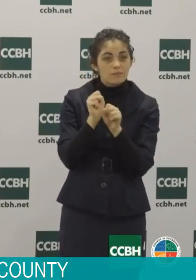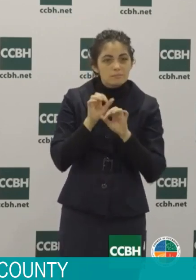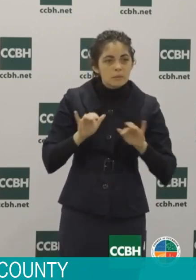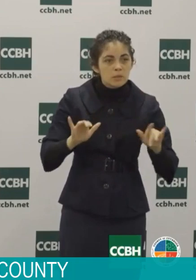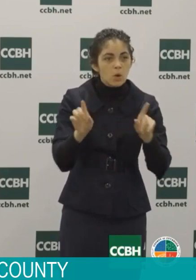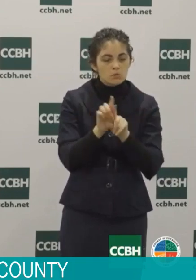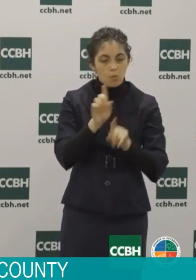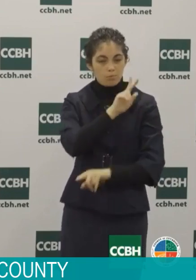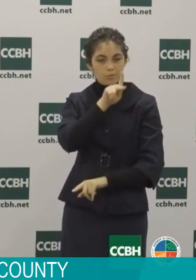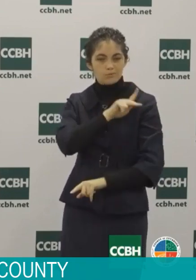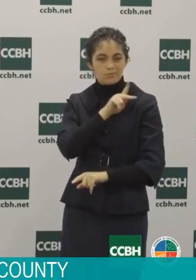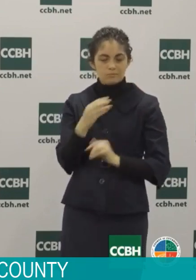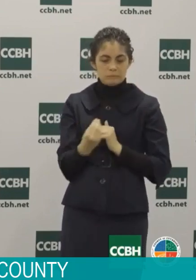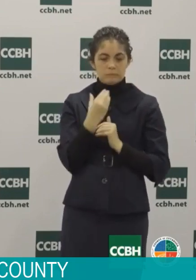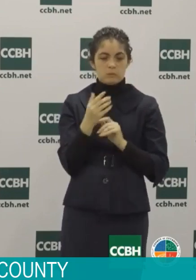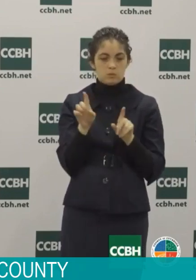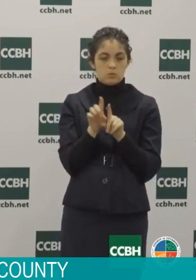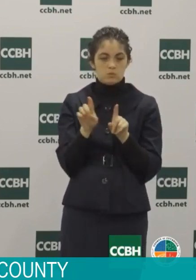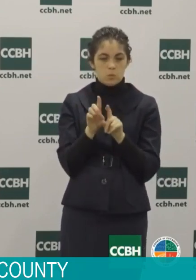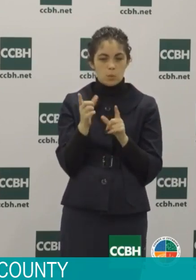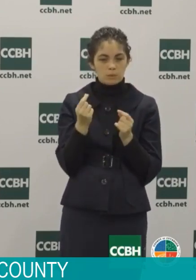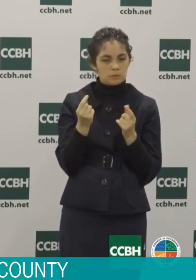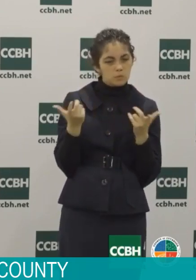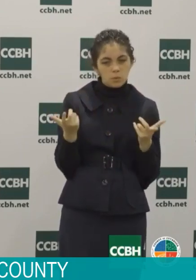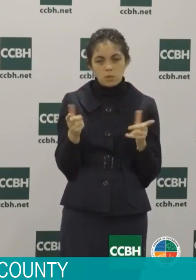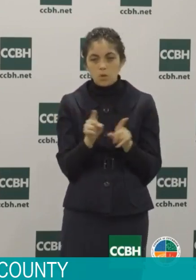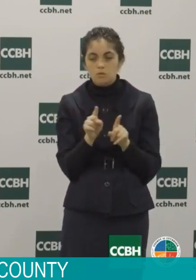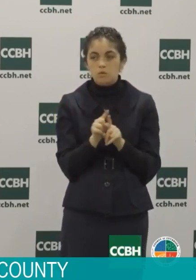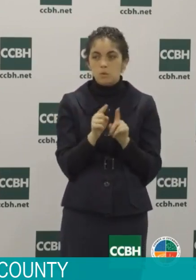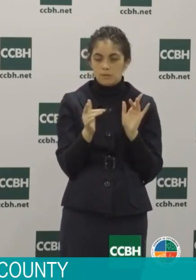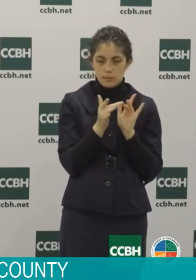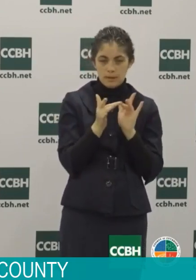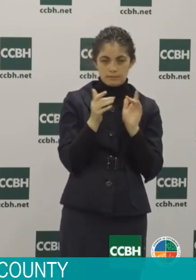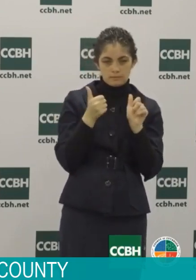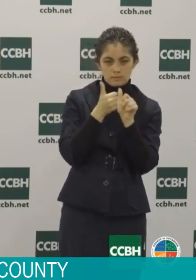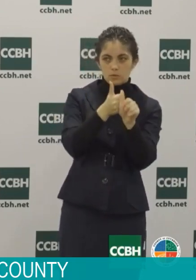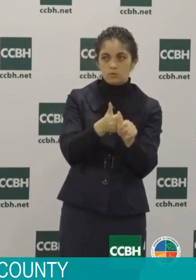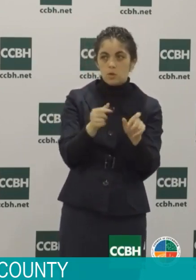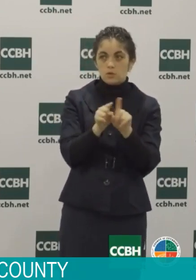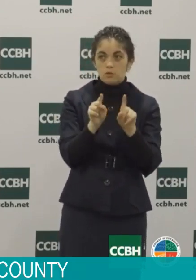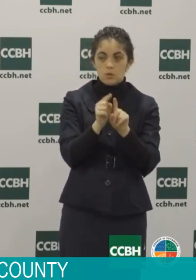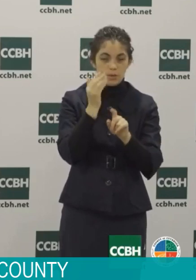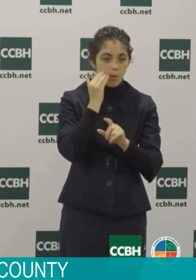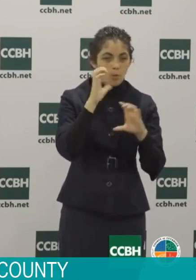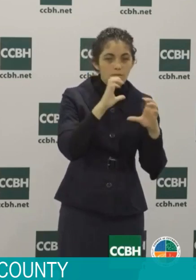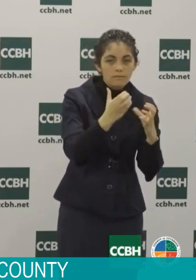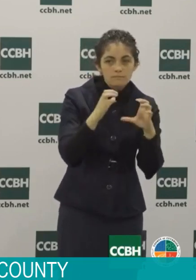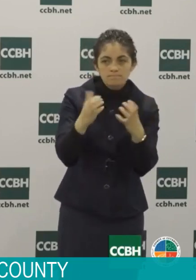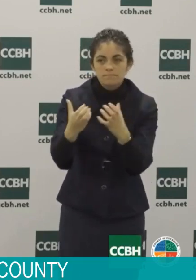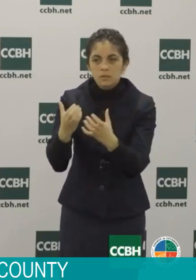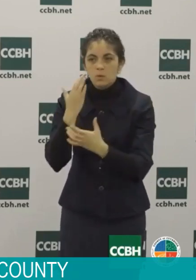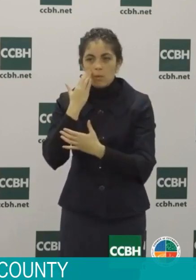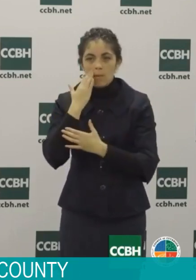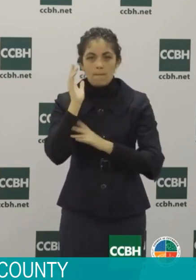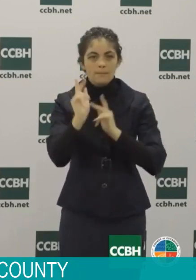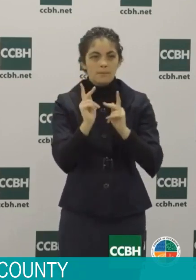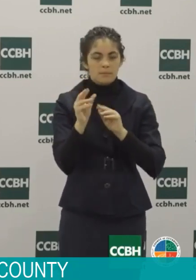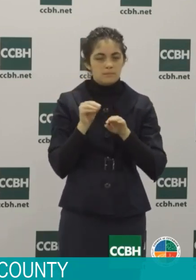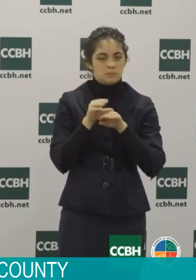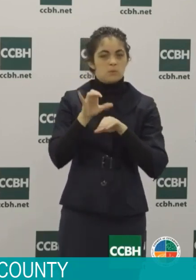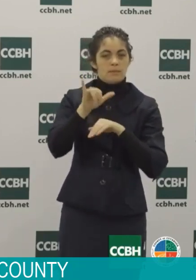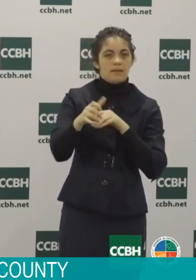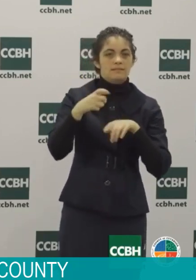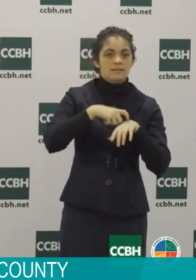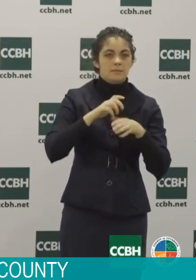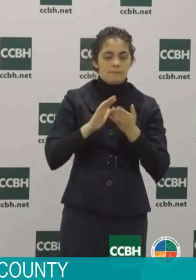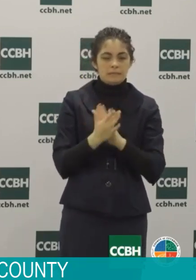personal exposures, and then we talk to their contacts, and that helps us identify clusters where we know that people have been exposed and then